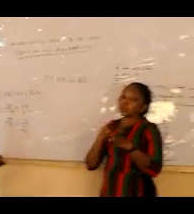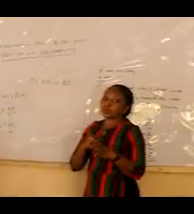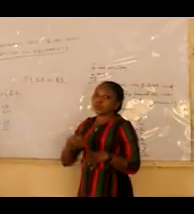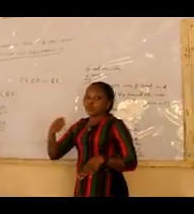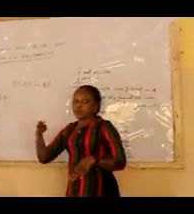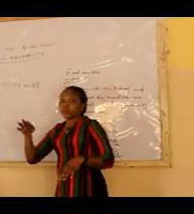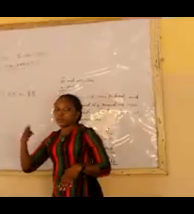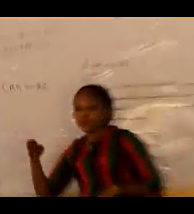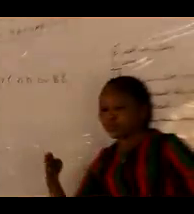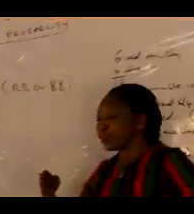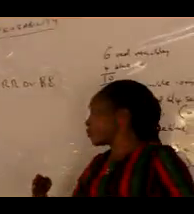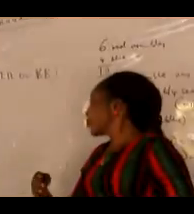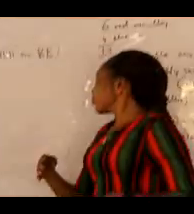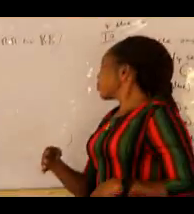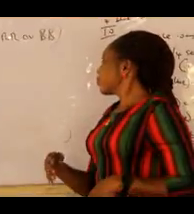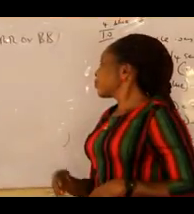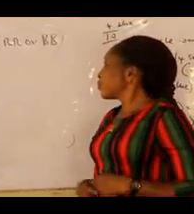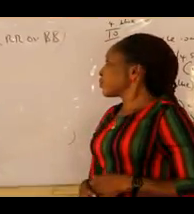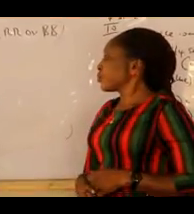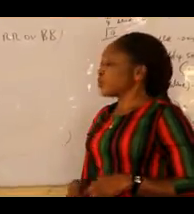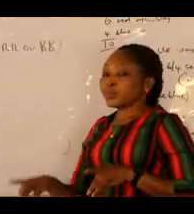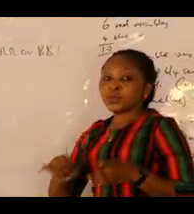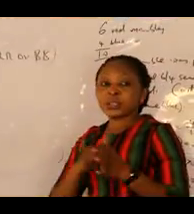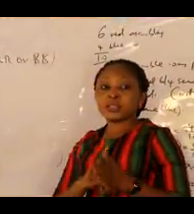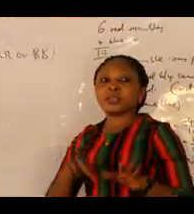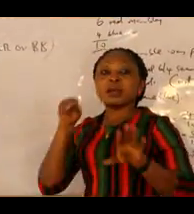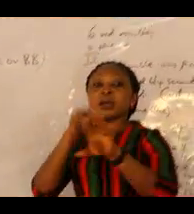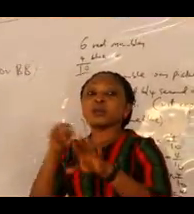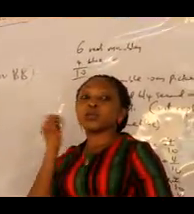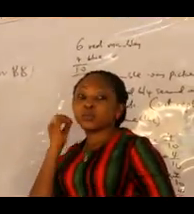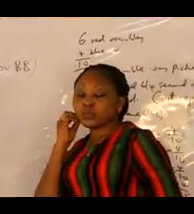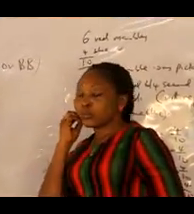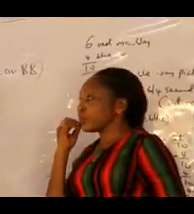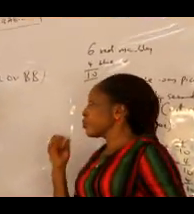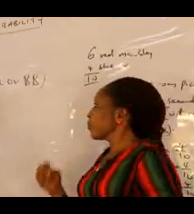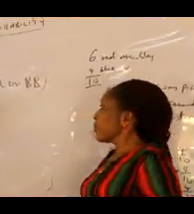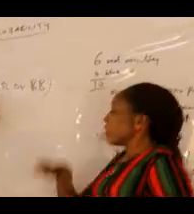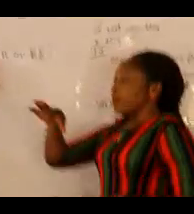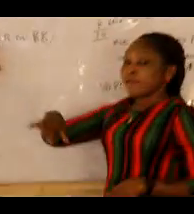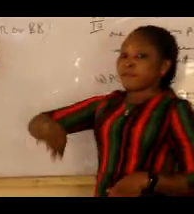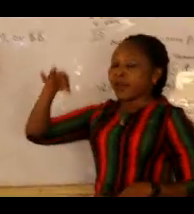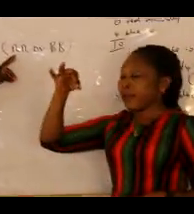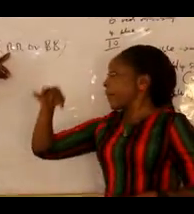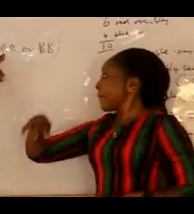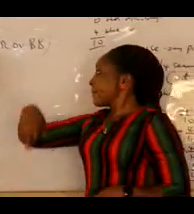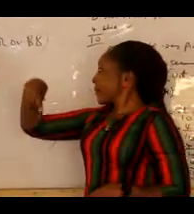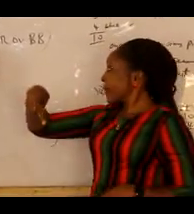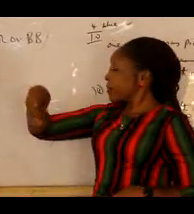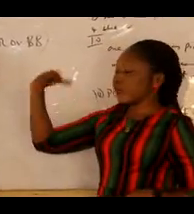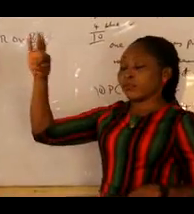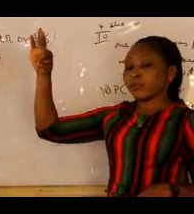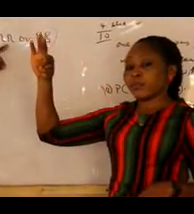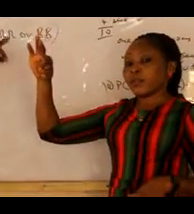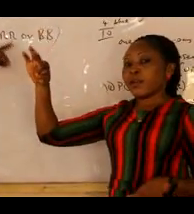Do it. P, red, red, or blue, blue. If you look at this now, find P of first